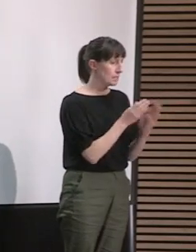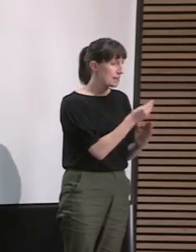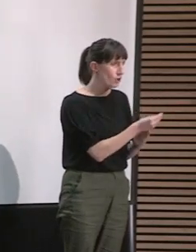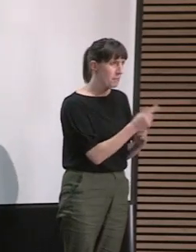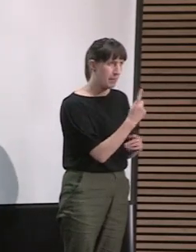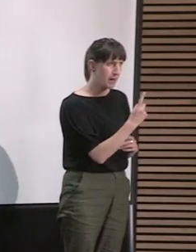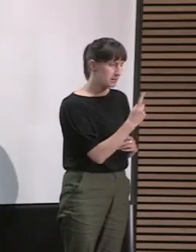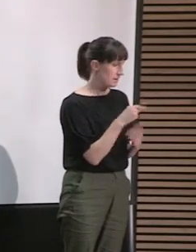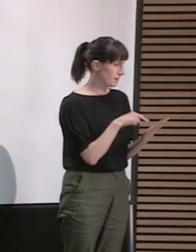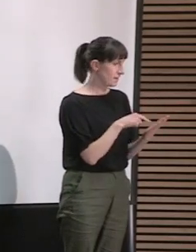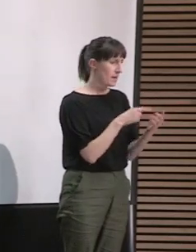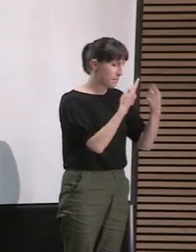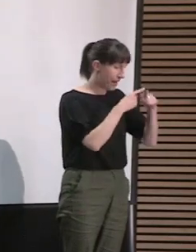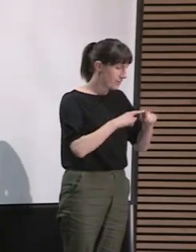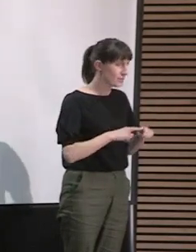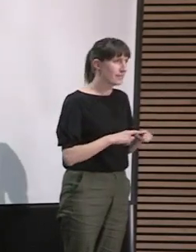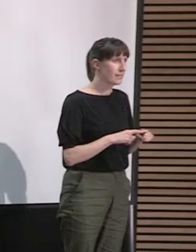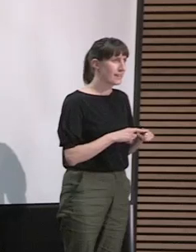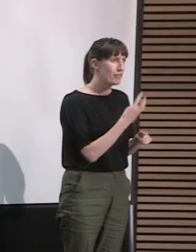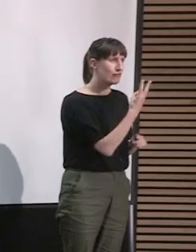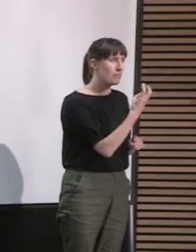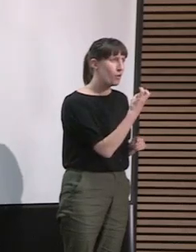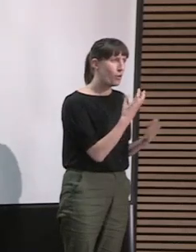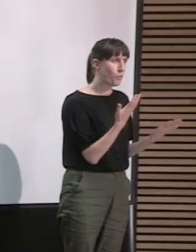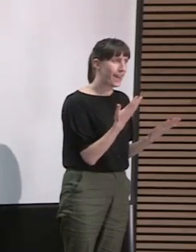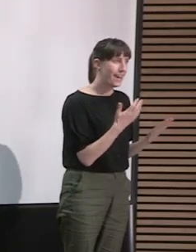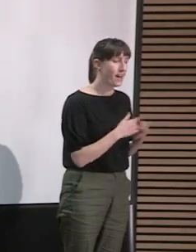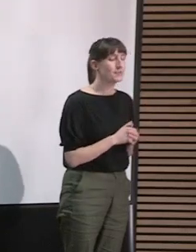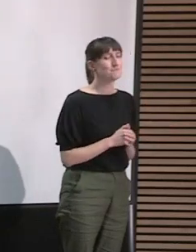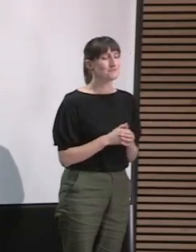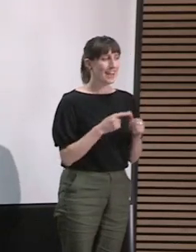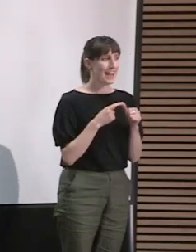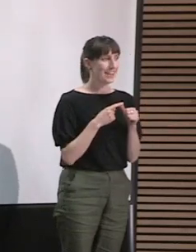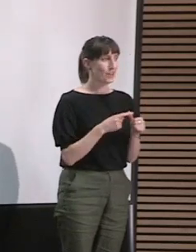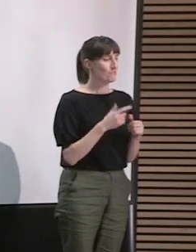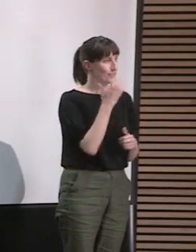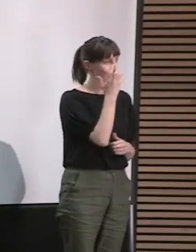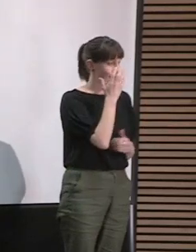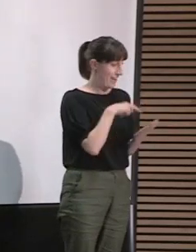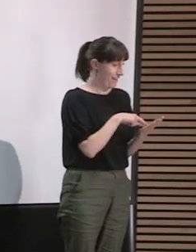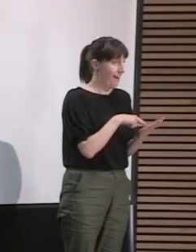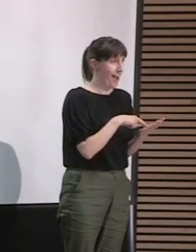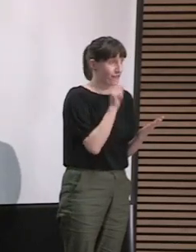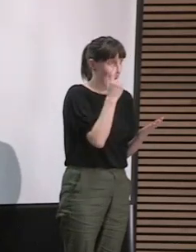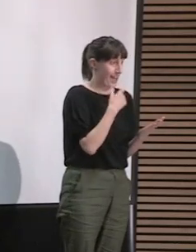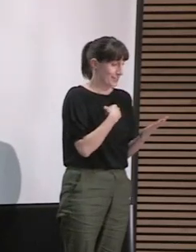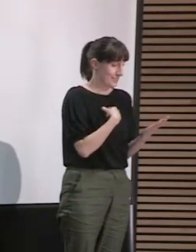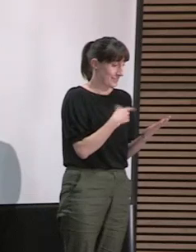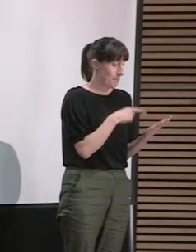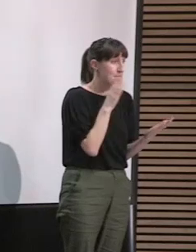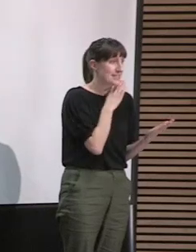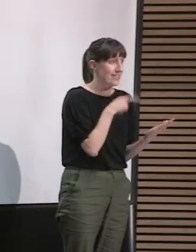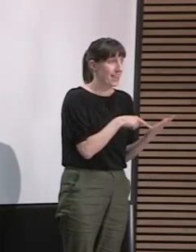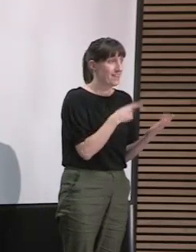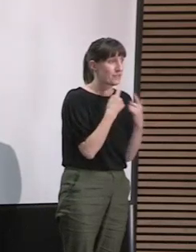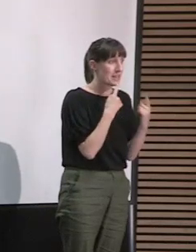Actually, I noticed my information that I provided didn't have the other 3. We will make sure it is in the statement. I'm sorry, I haven't got that information in front of me. But what I can say is, and I've